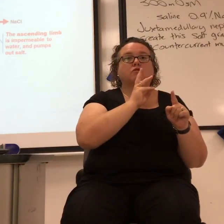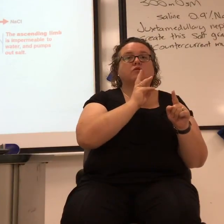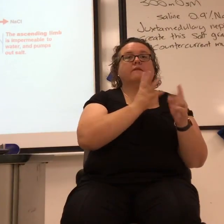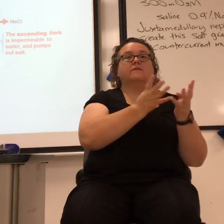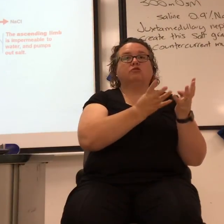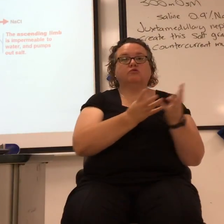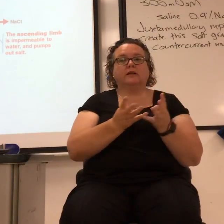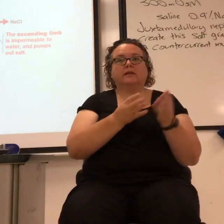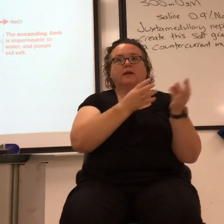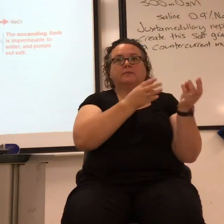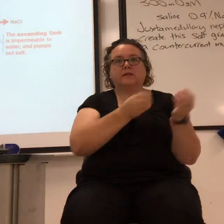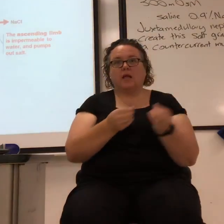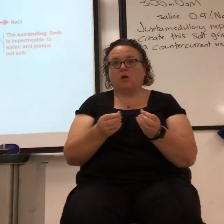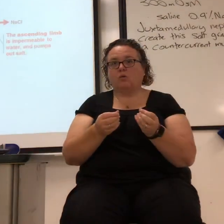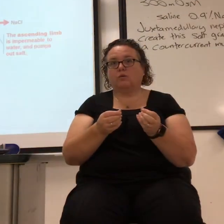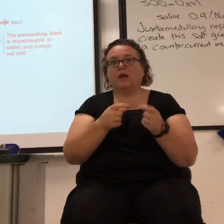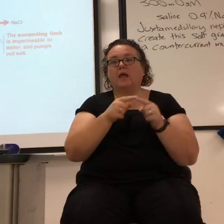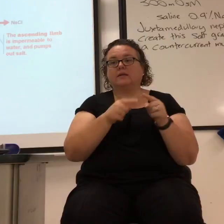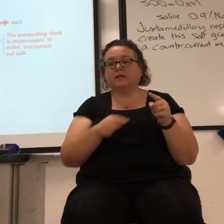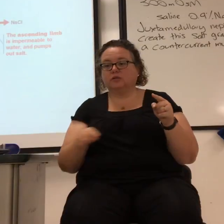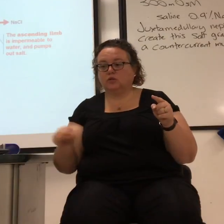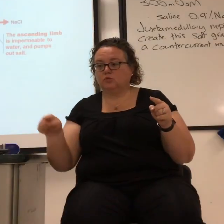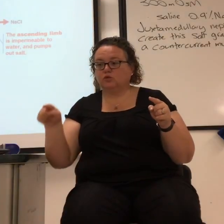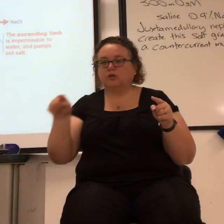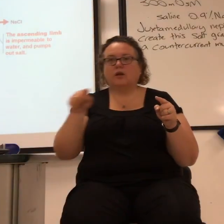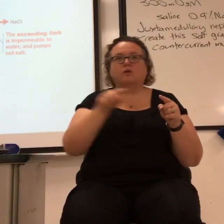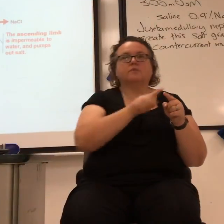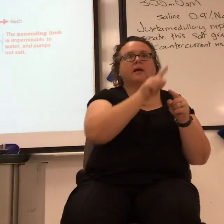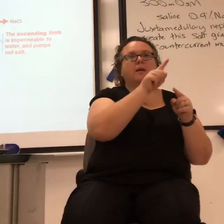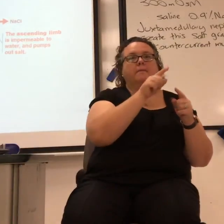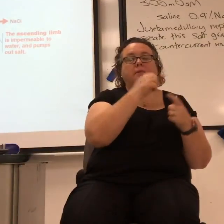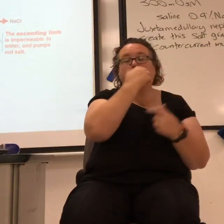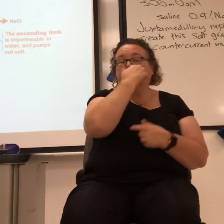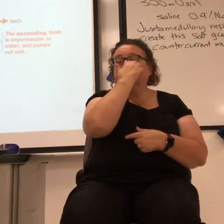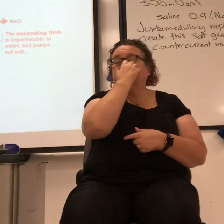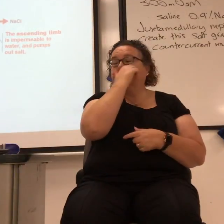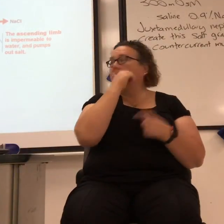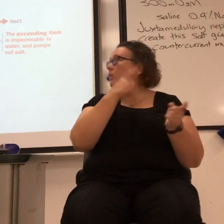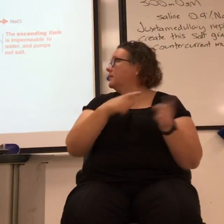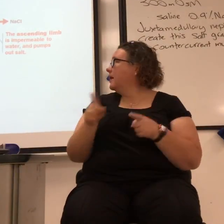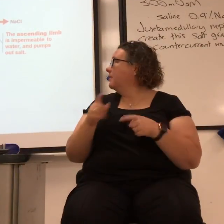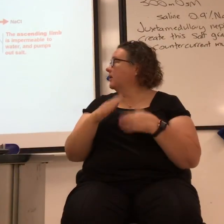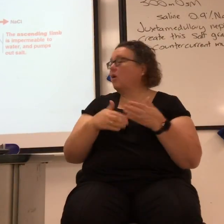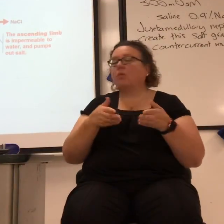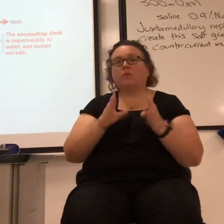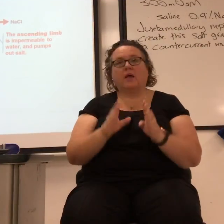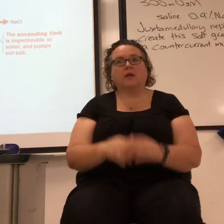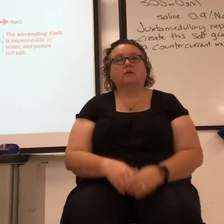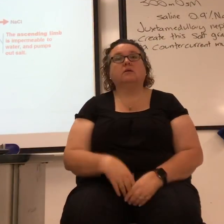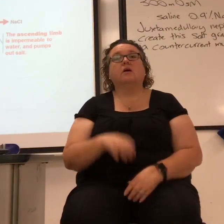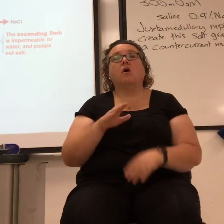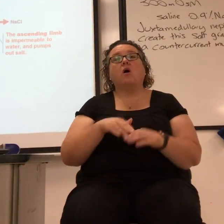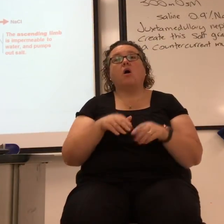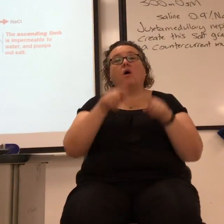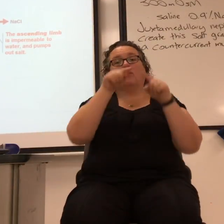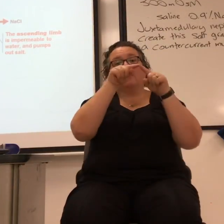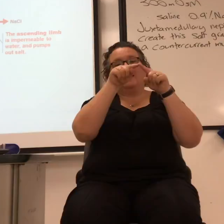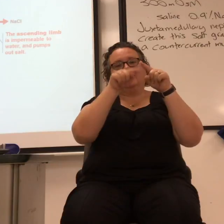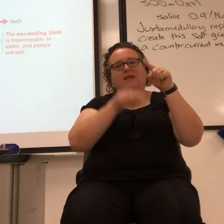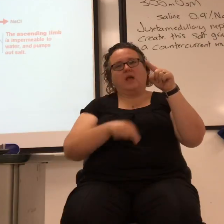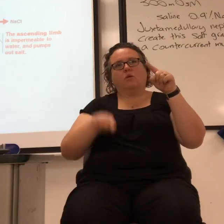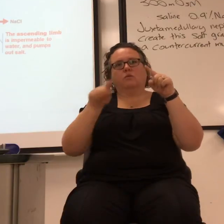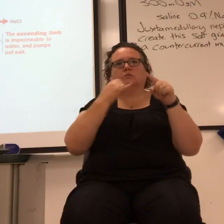Filtrate comes down, takes a U-turn, and goes back up. And here's what's happening along the way. On the way down, call